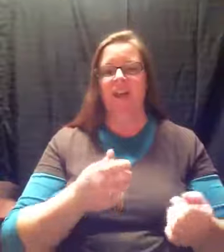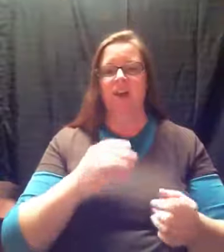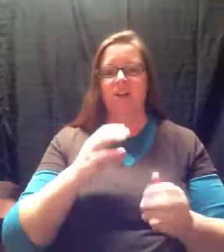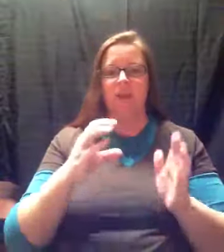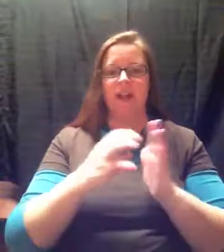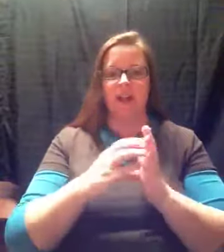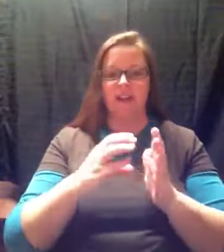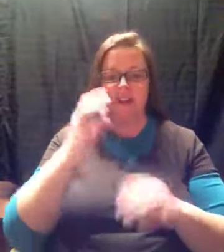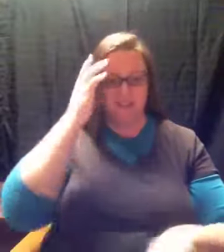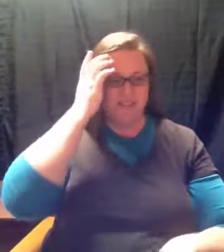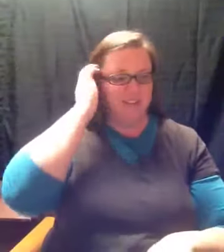all depends on context.